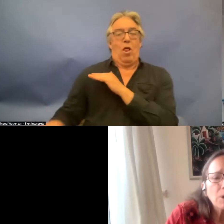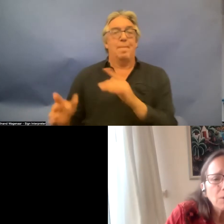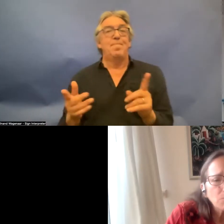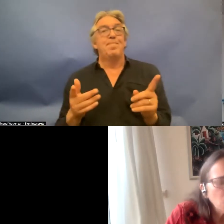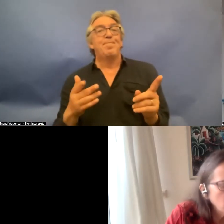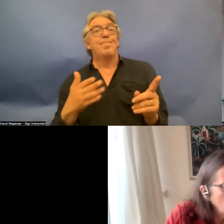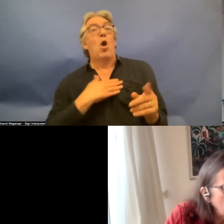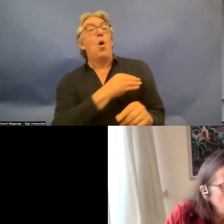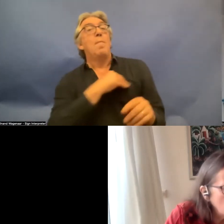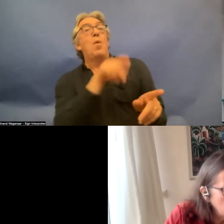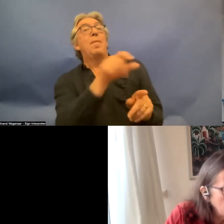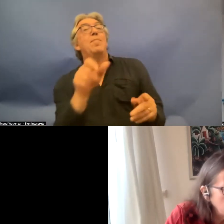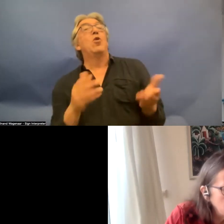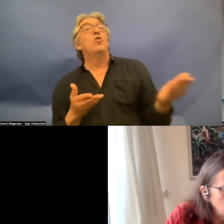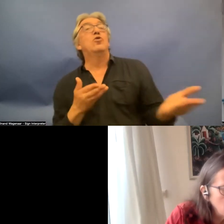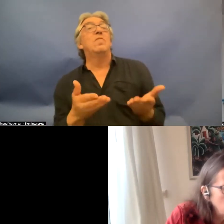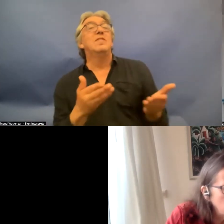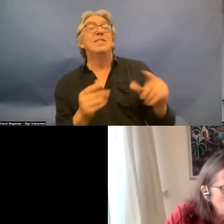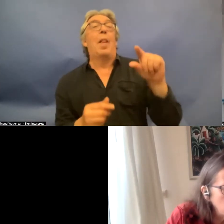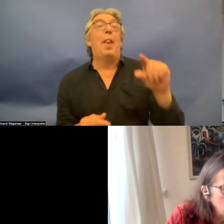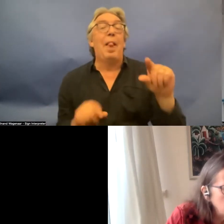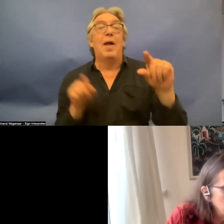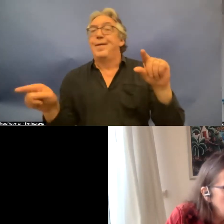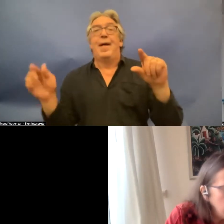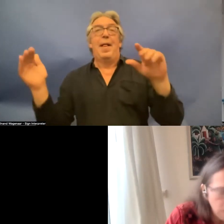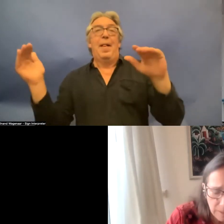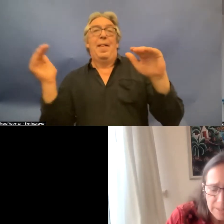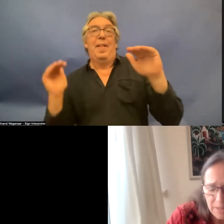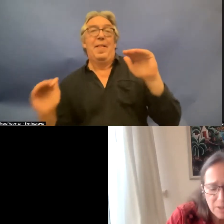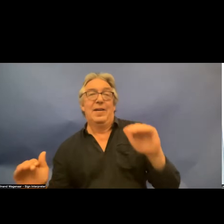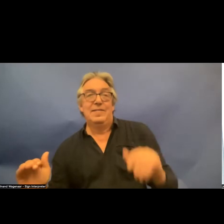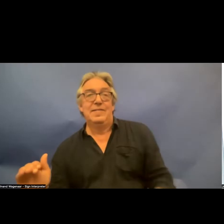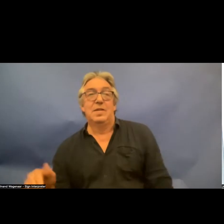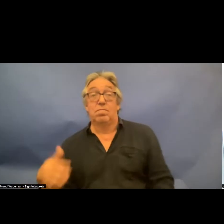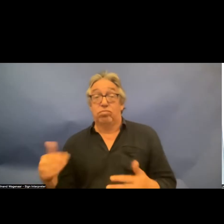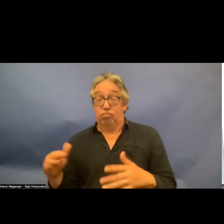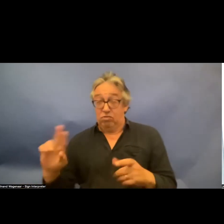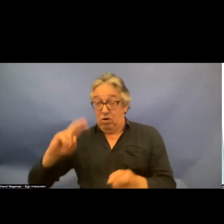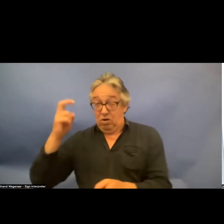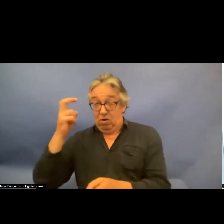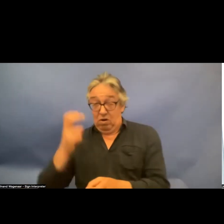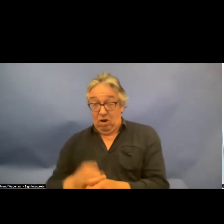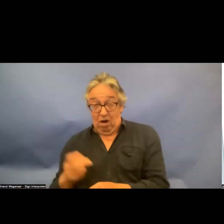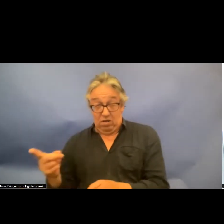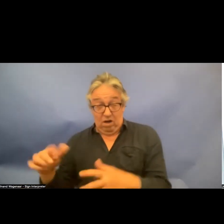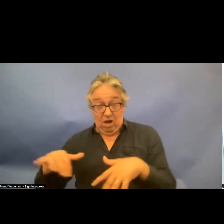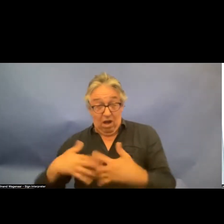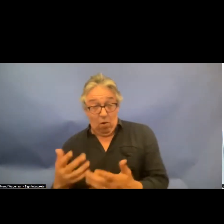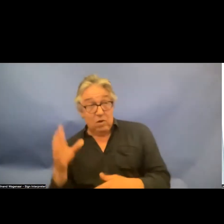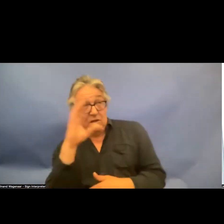was asked to talk about lessons learned from the Swedes on the institutionalization process.